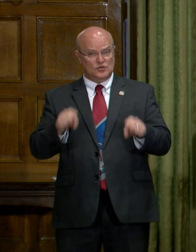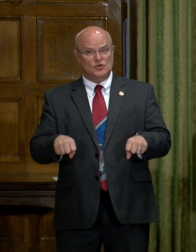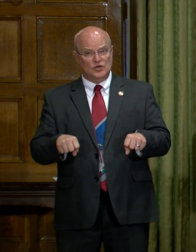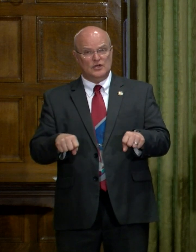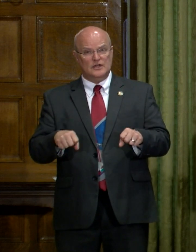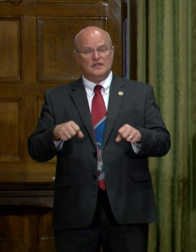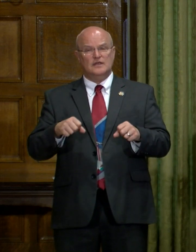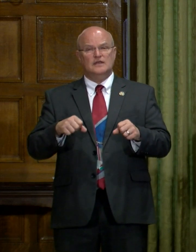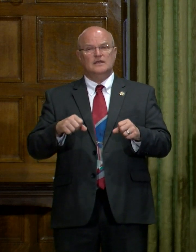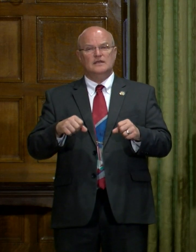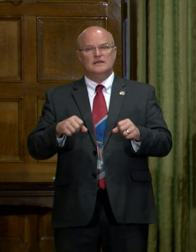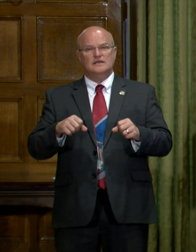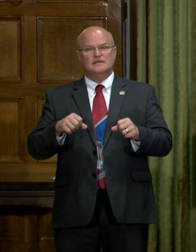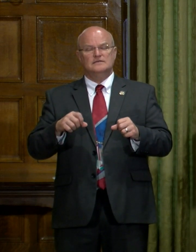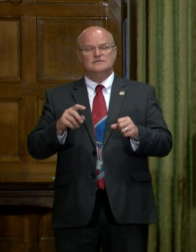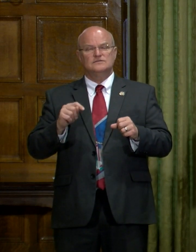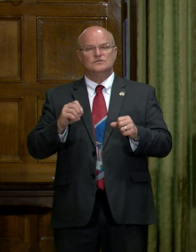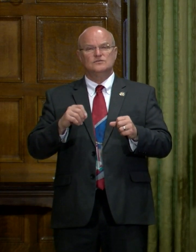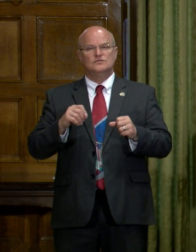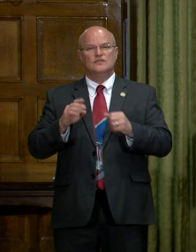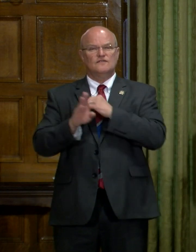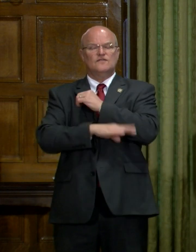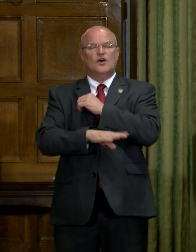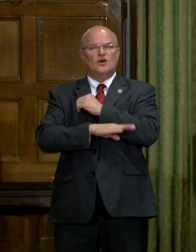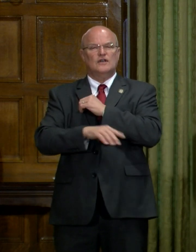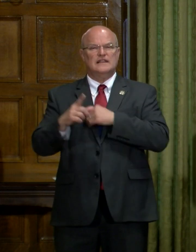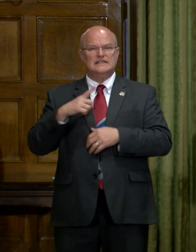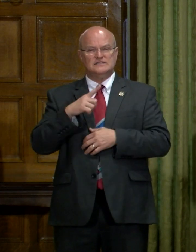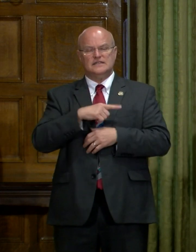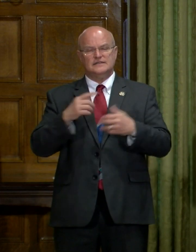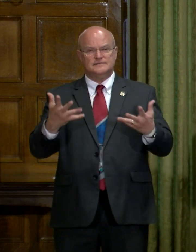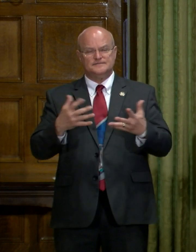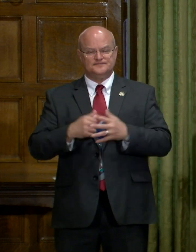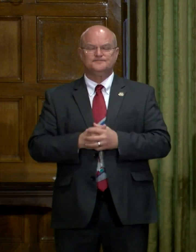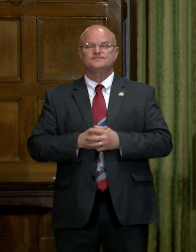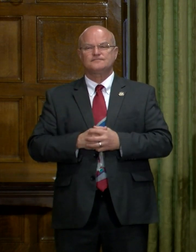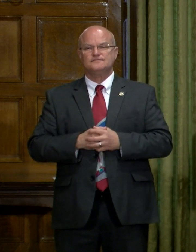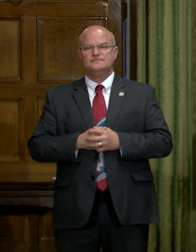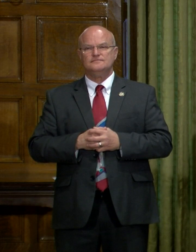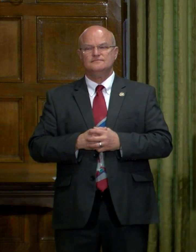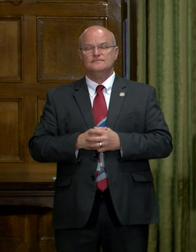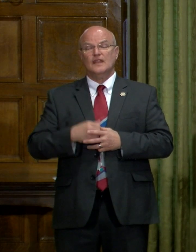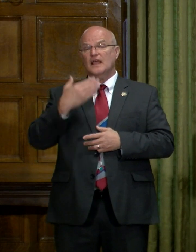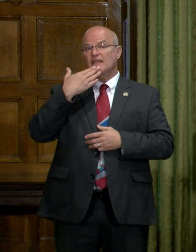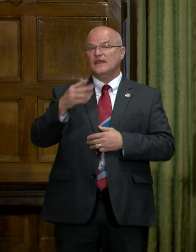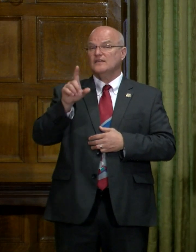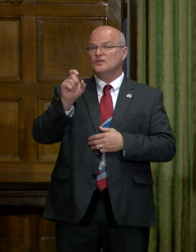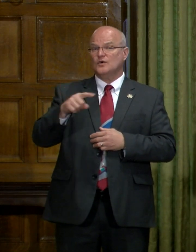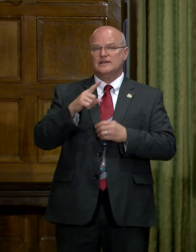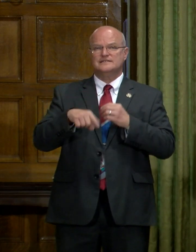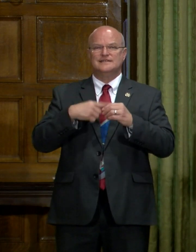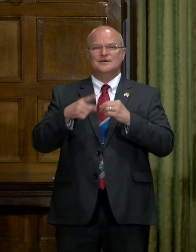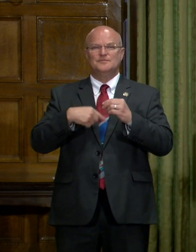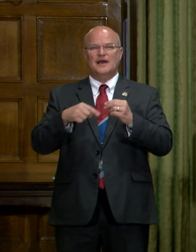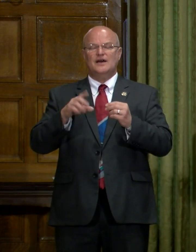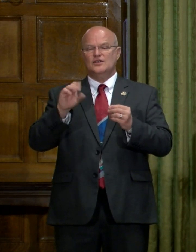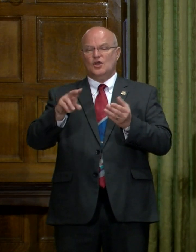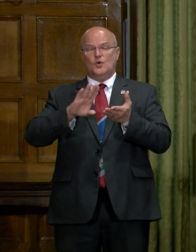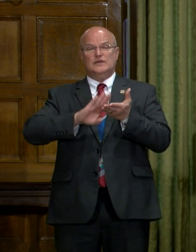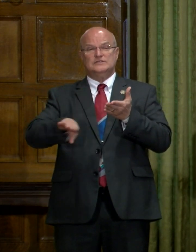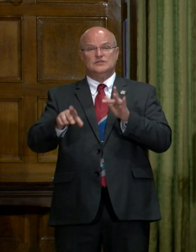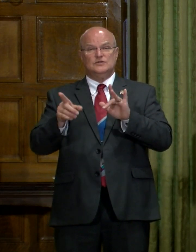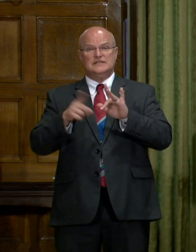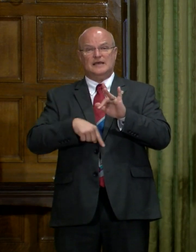could, extending your order to the fall legislature? Well, thank you. And the question is about no